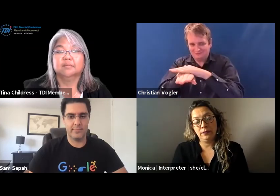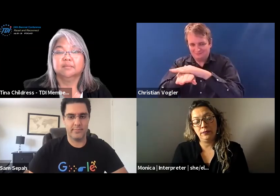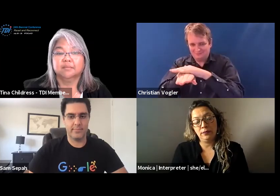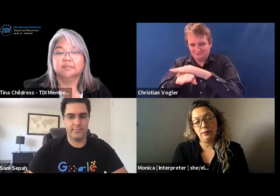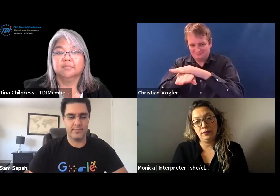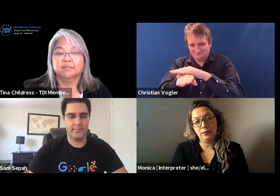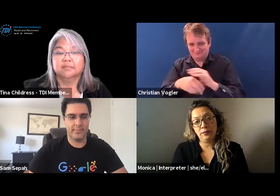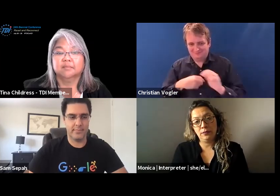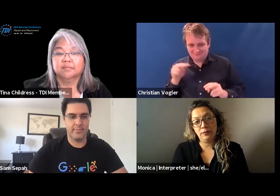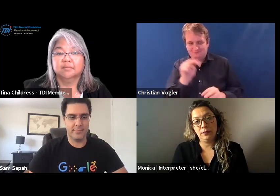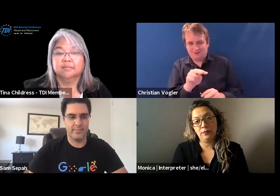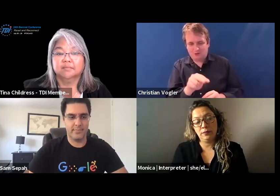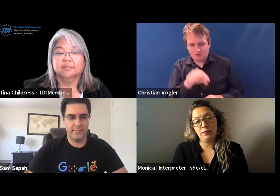provide accessibility.